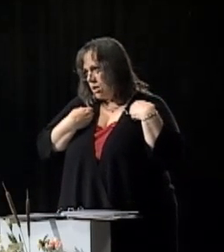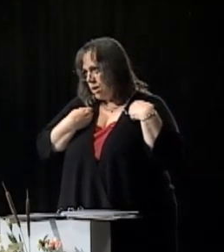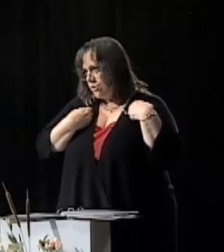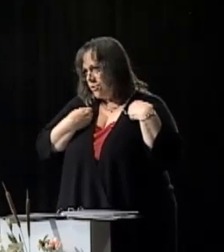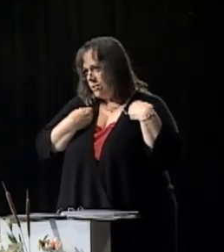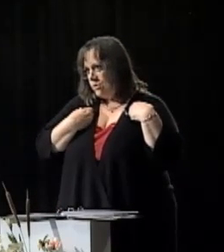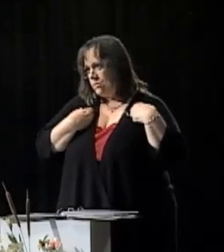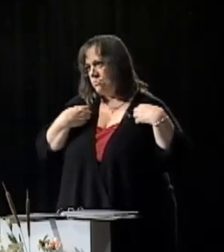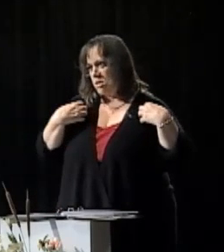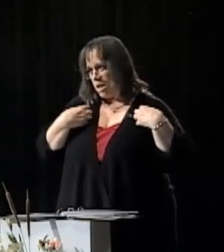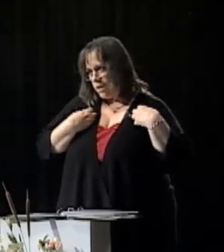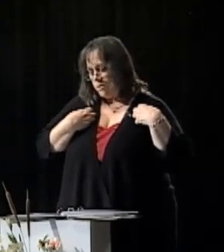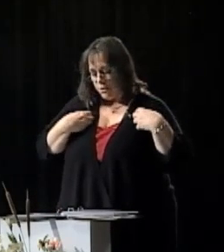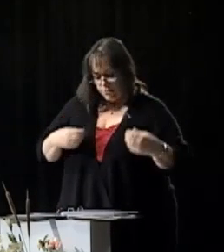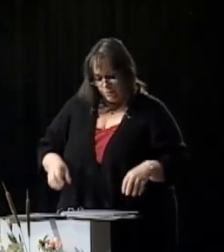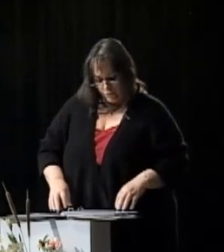Tired. Tired.